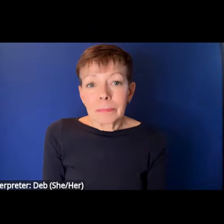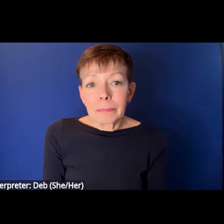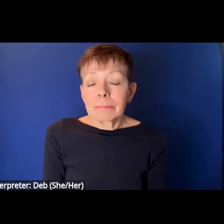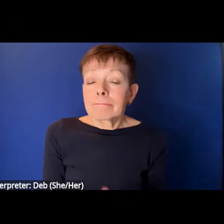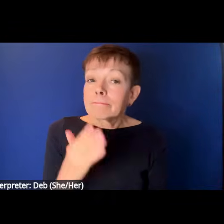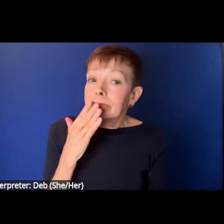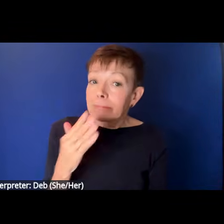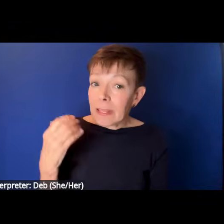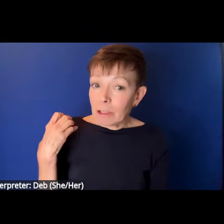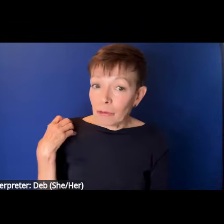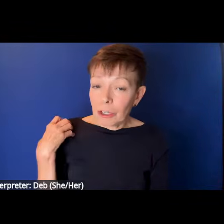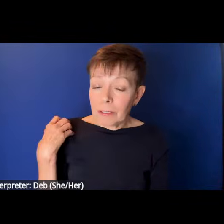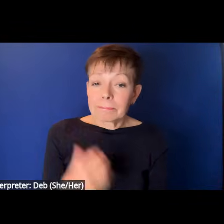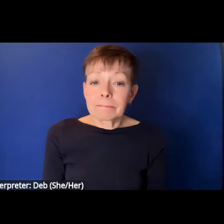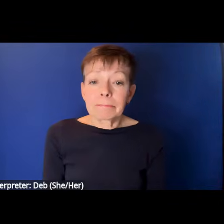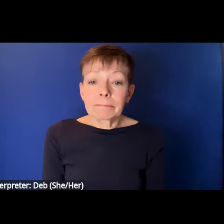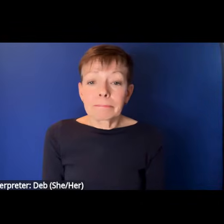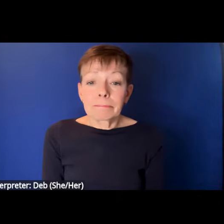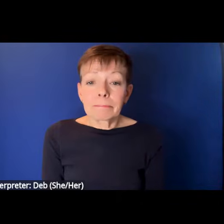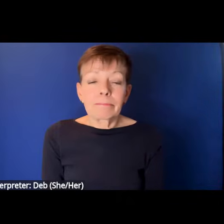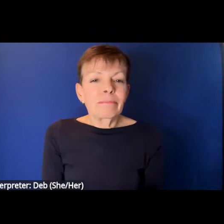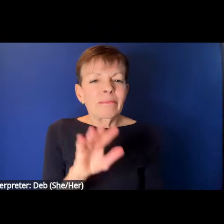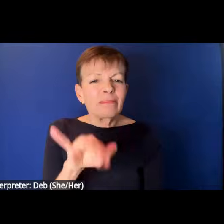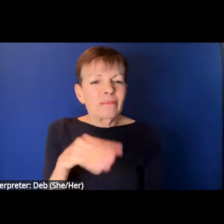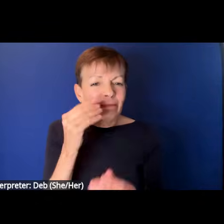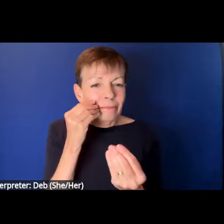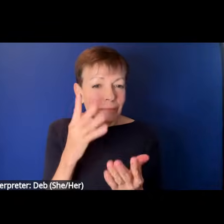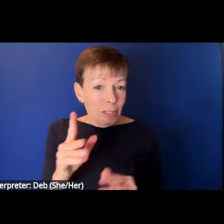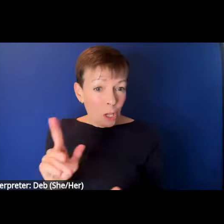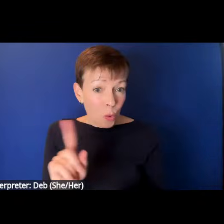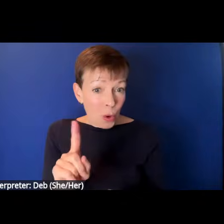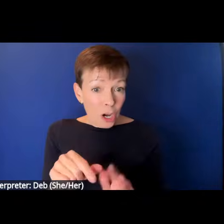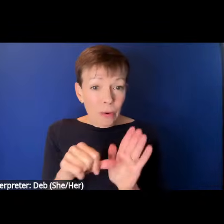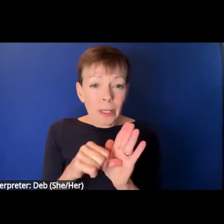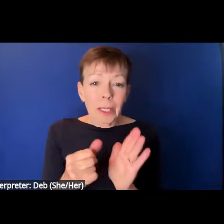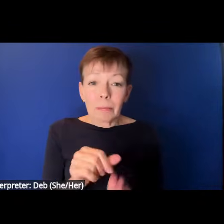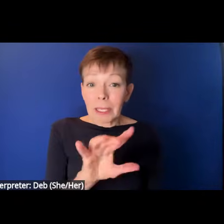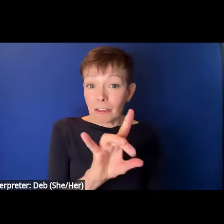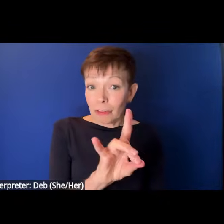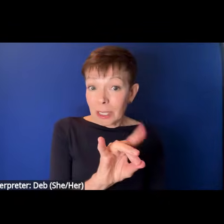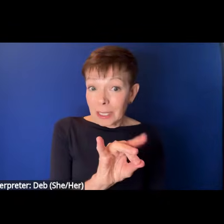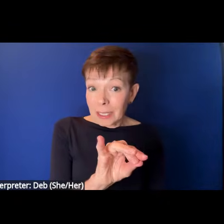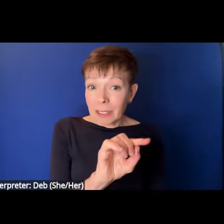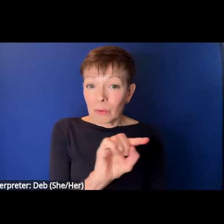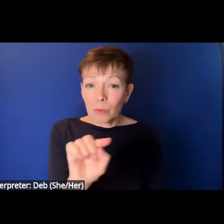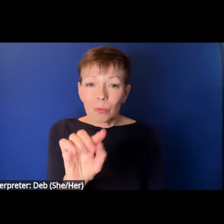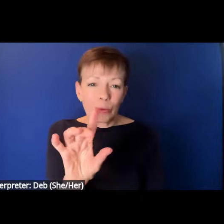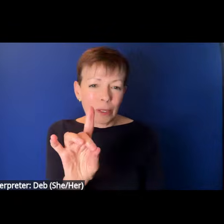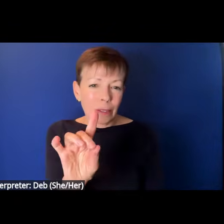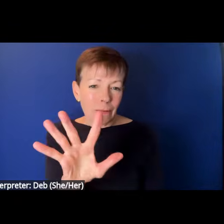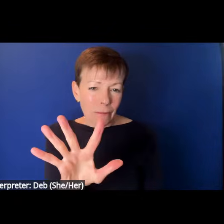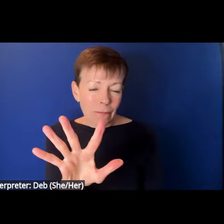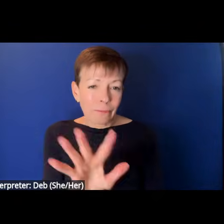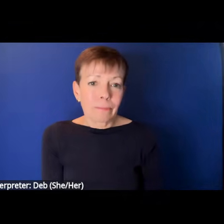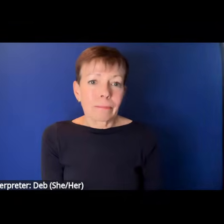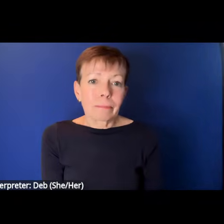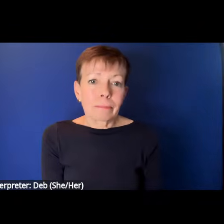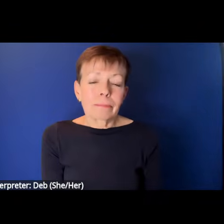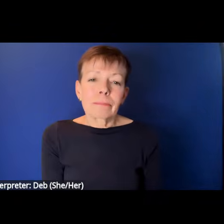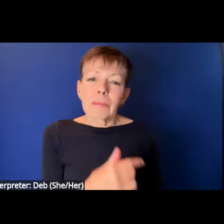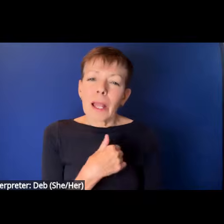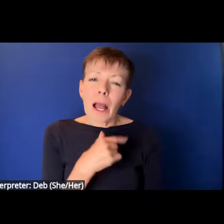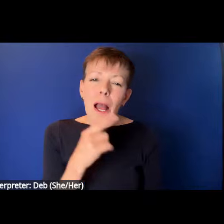Thank you, Chair. You will find this information in the packet on page 85. Noel highlights